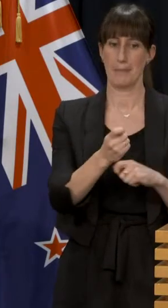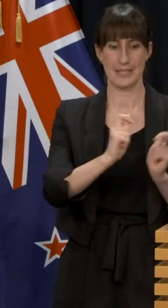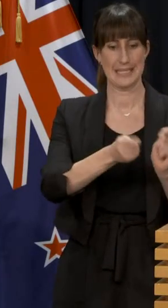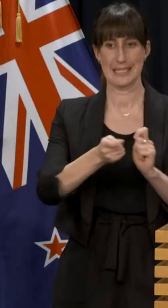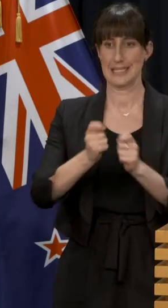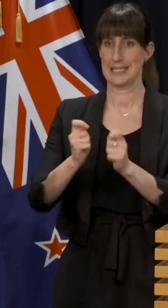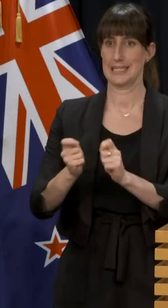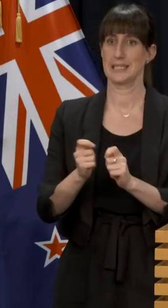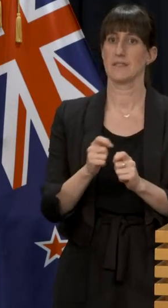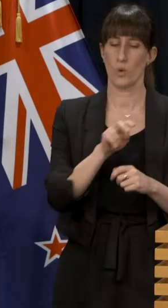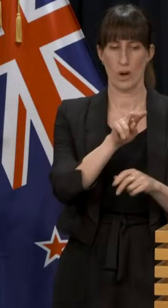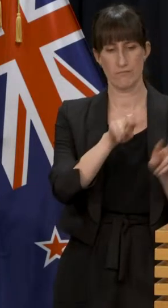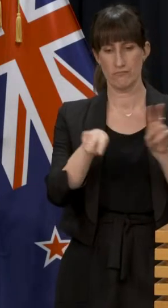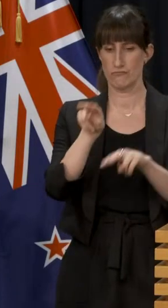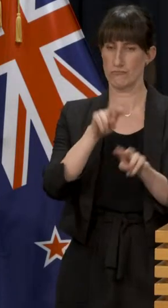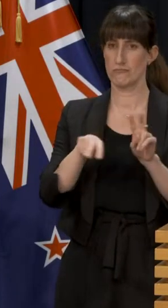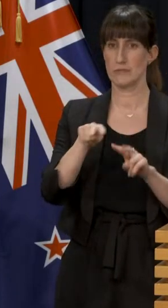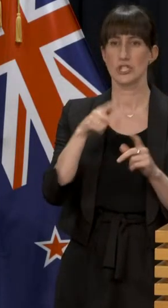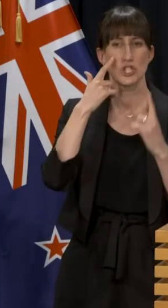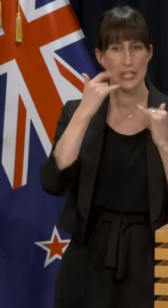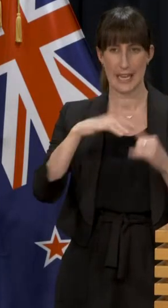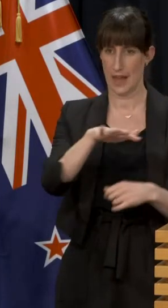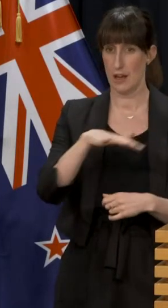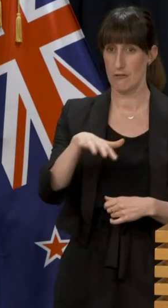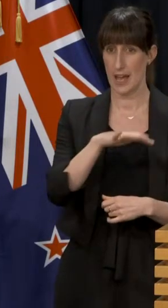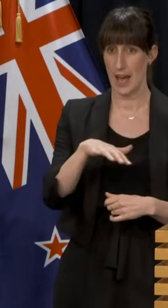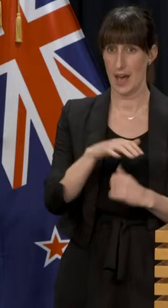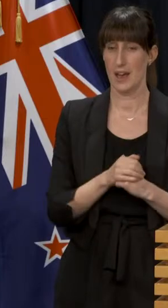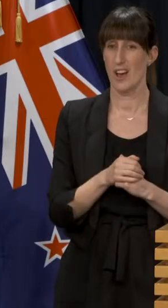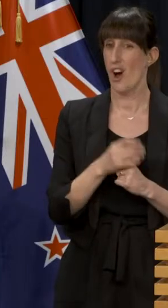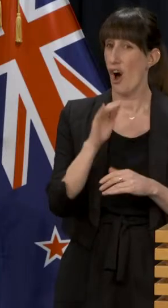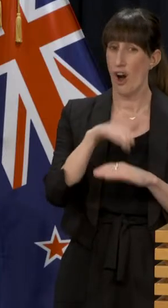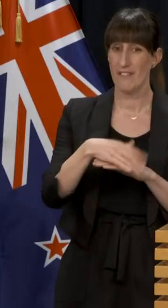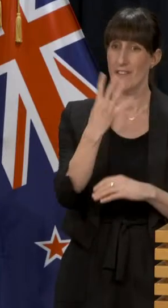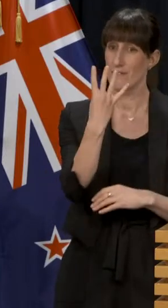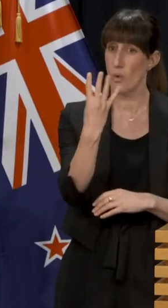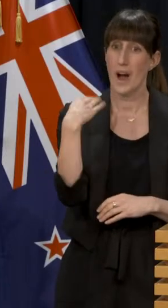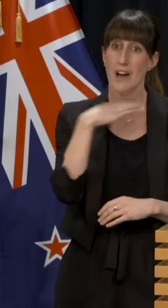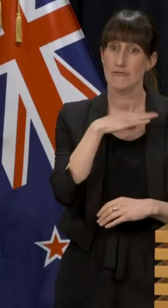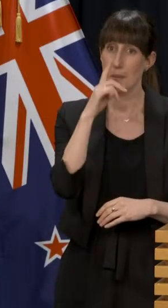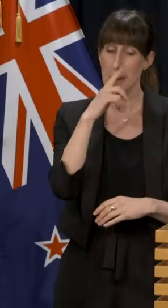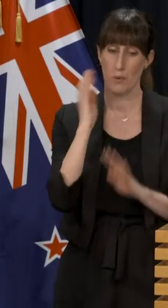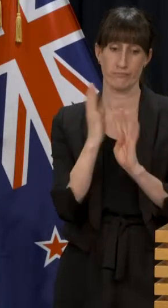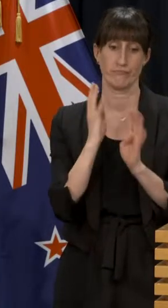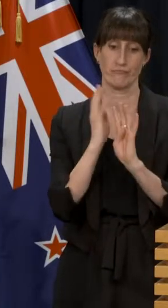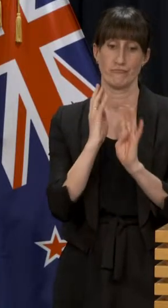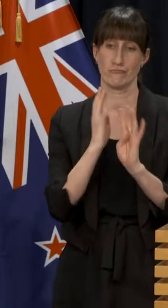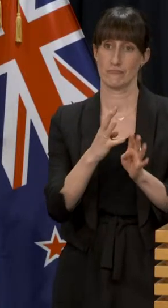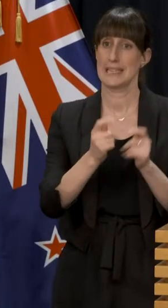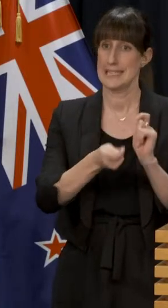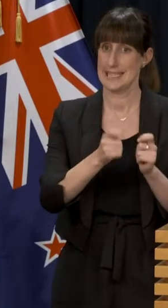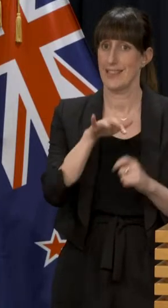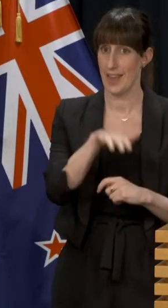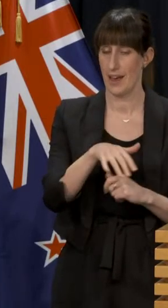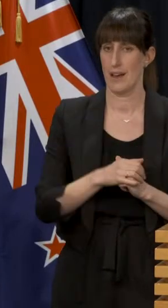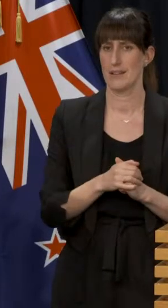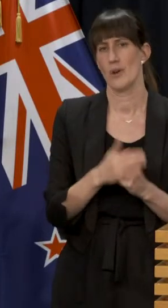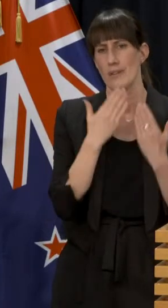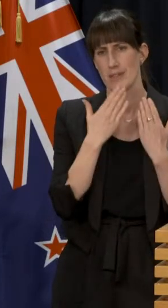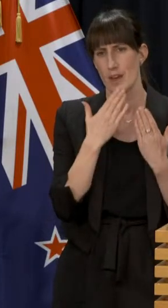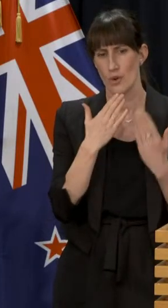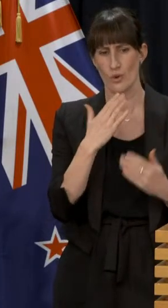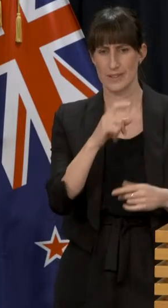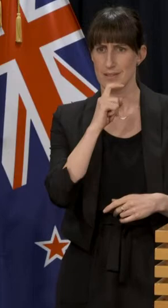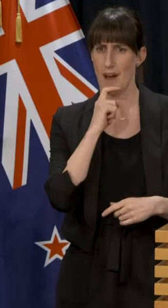a test. So I want to thank all of those staff and those who have come forward as part of our collective efforts to make that happen. We are intending